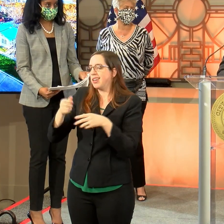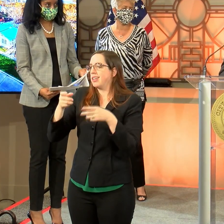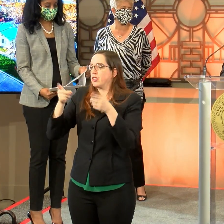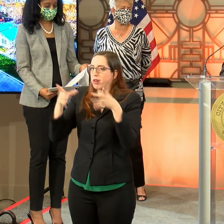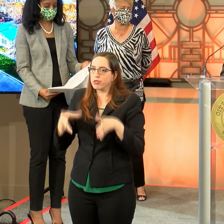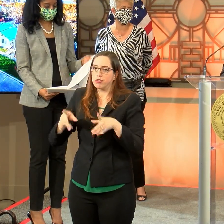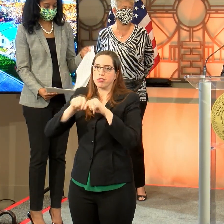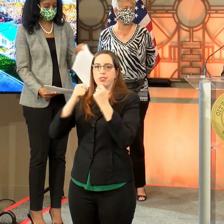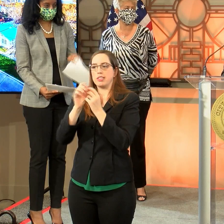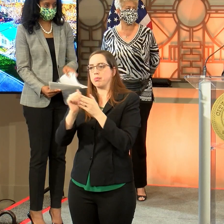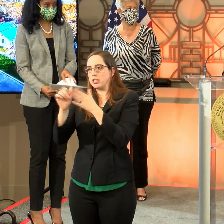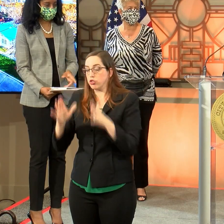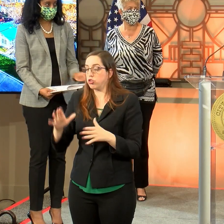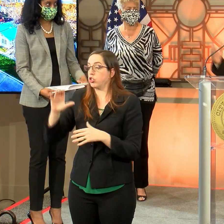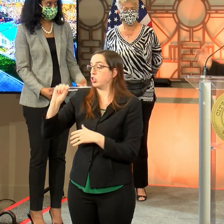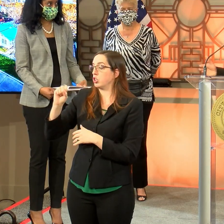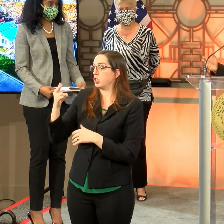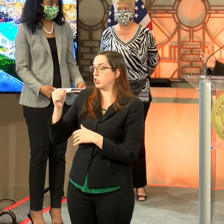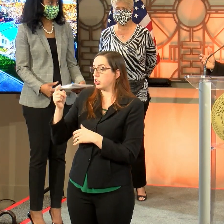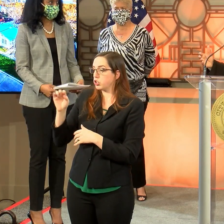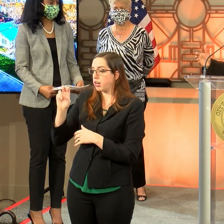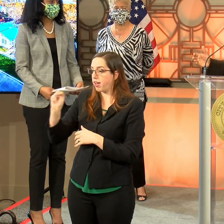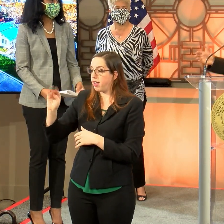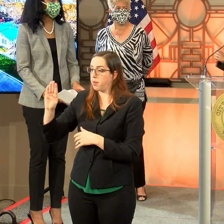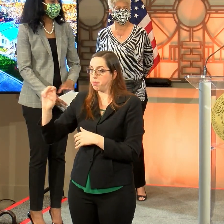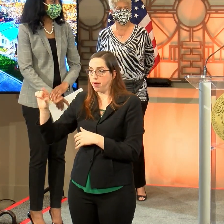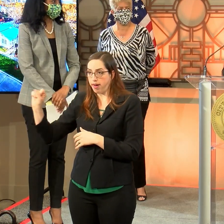team leads, Shannon Buggs,